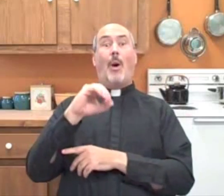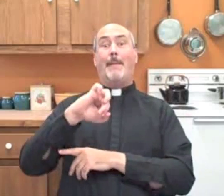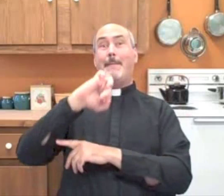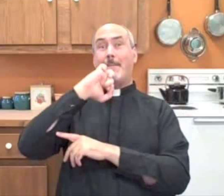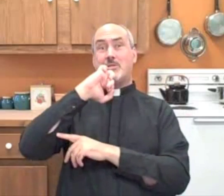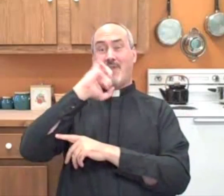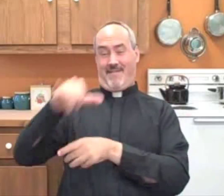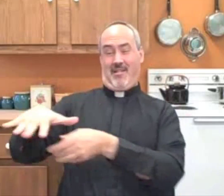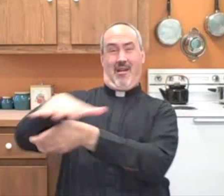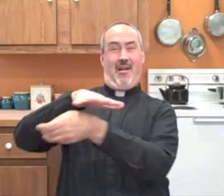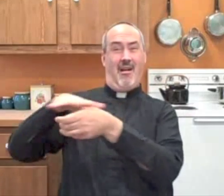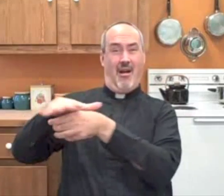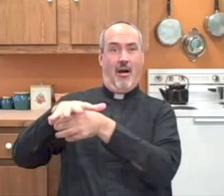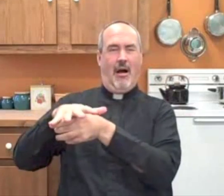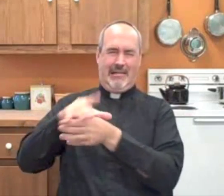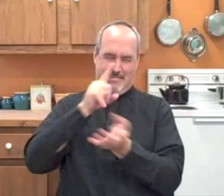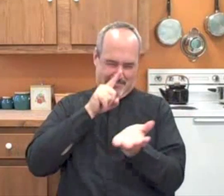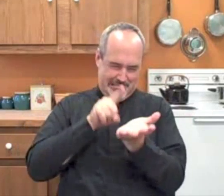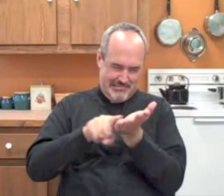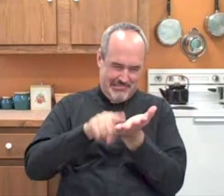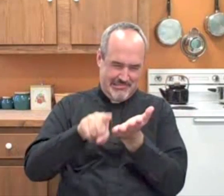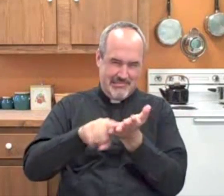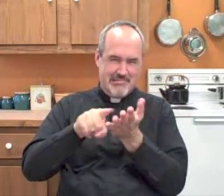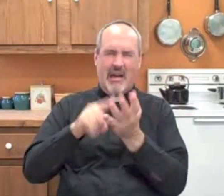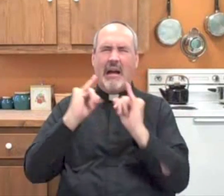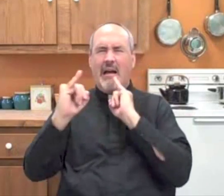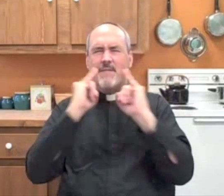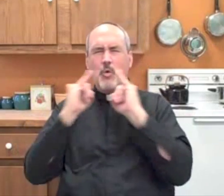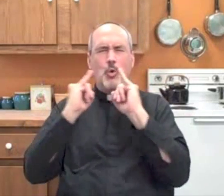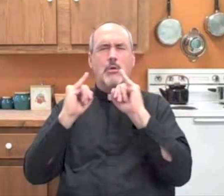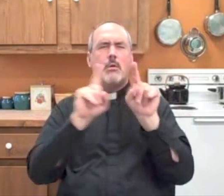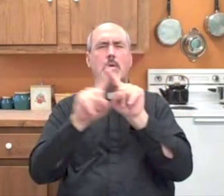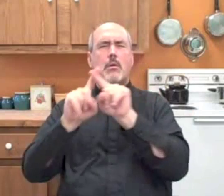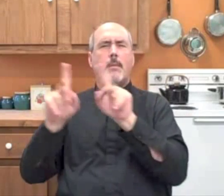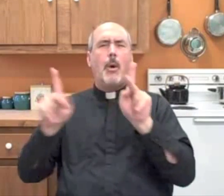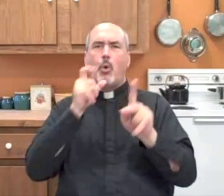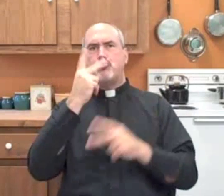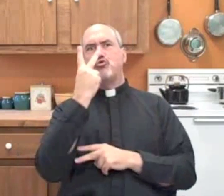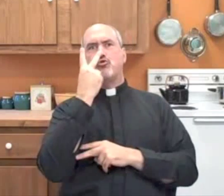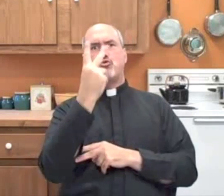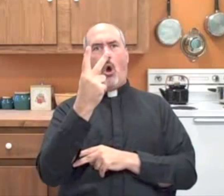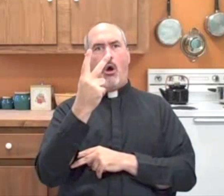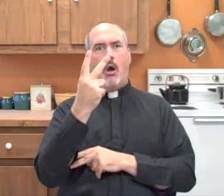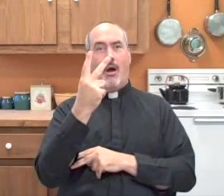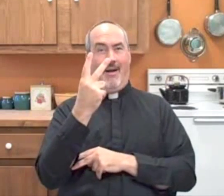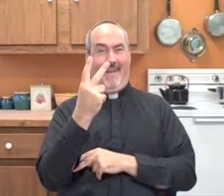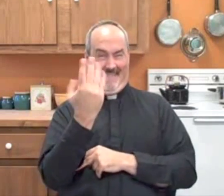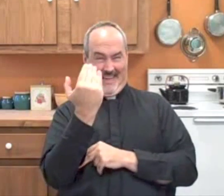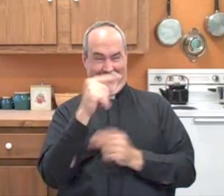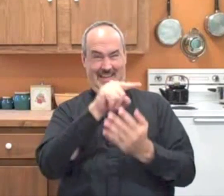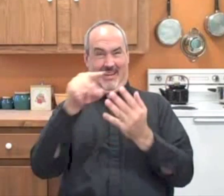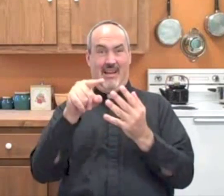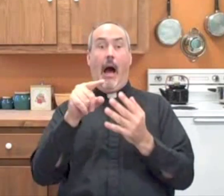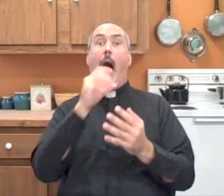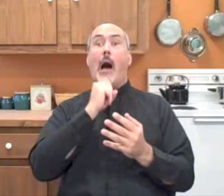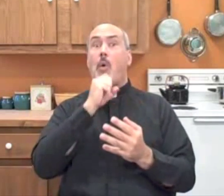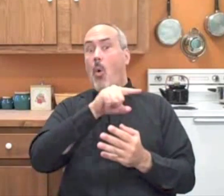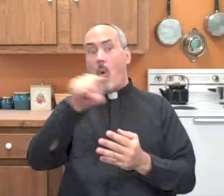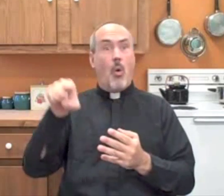Consequently, the bishop came to investigate and interviewed all 15 people who saw the apparition. They ranged in